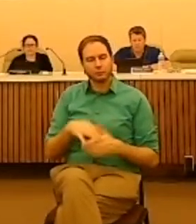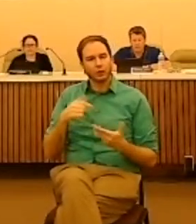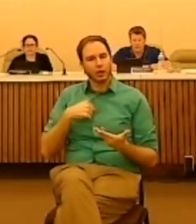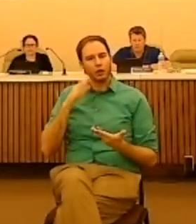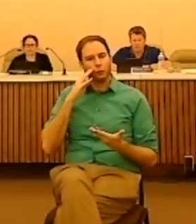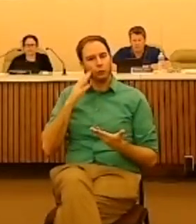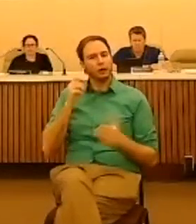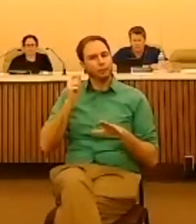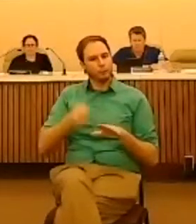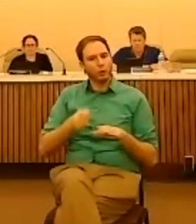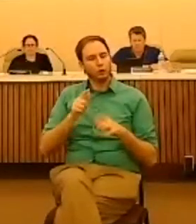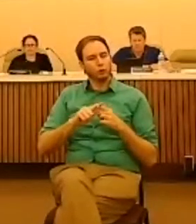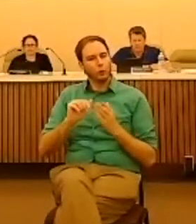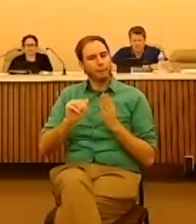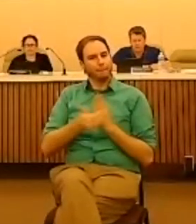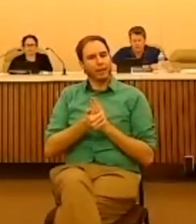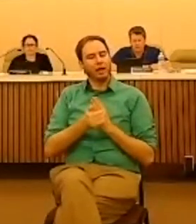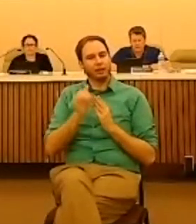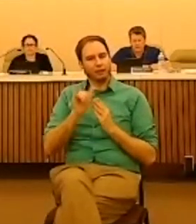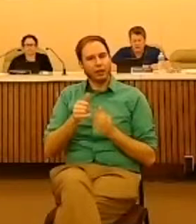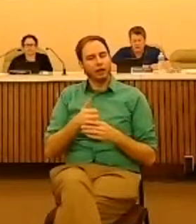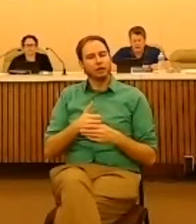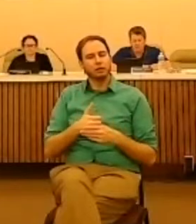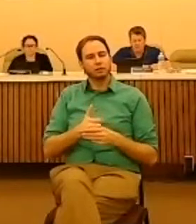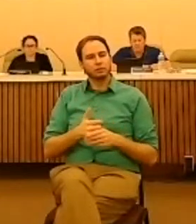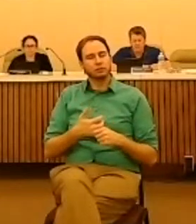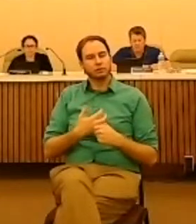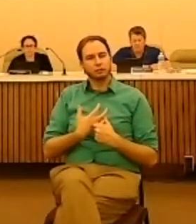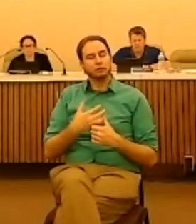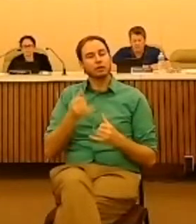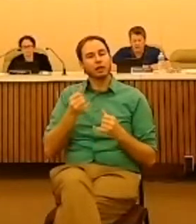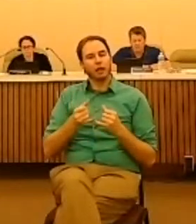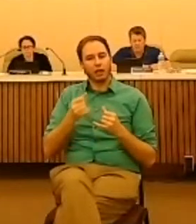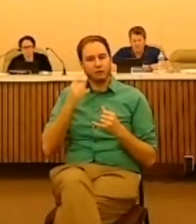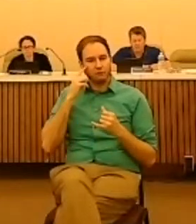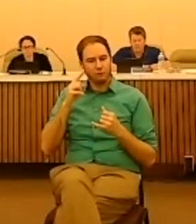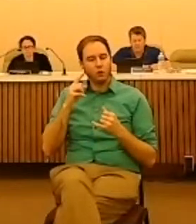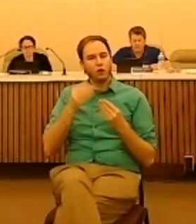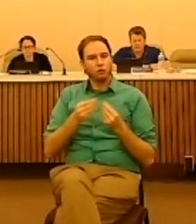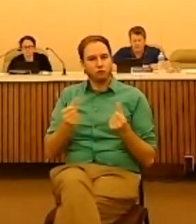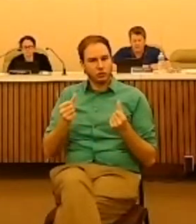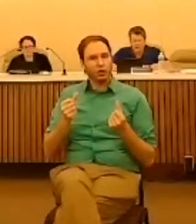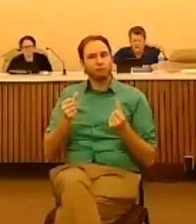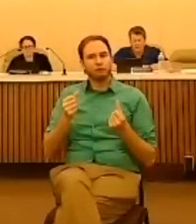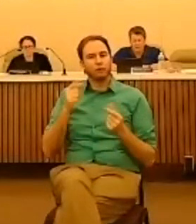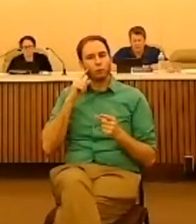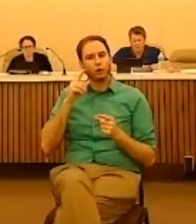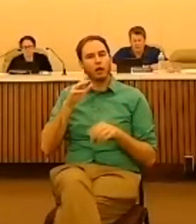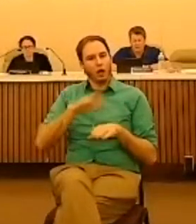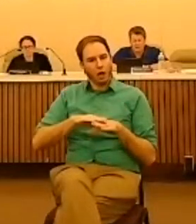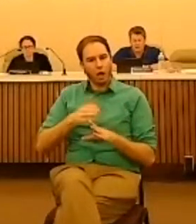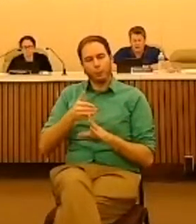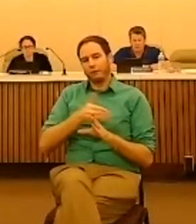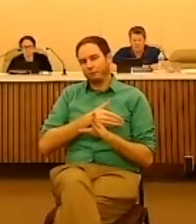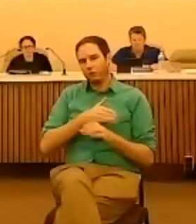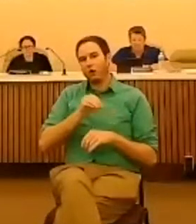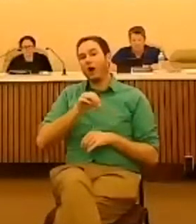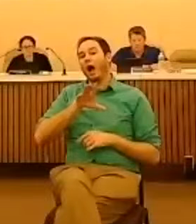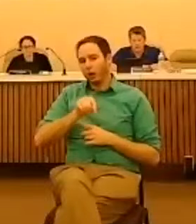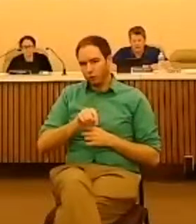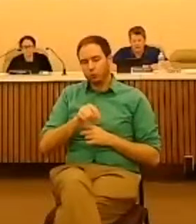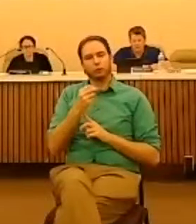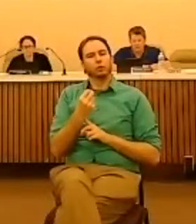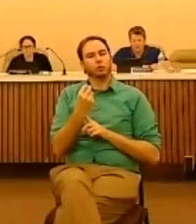we amend this resolution that the last be it further resolved is on or before